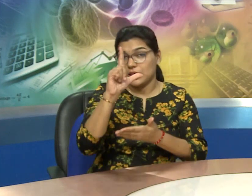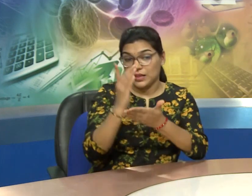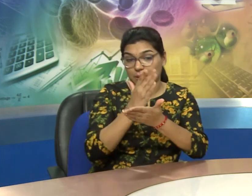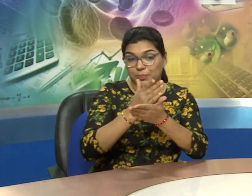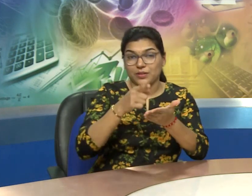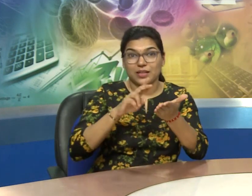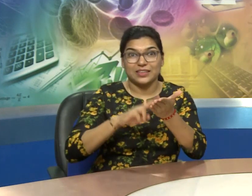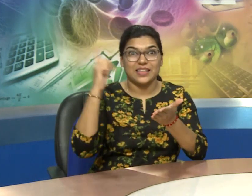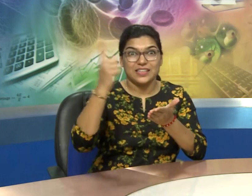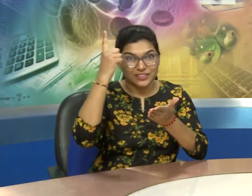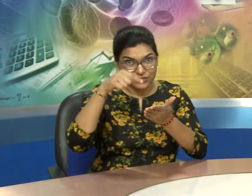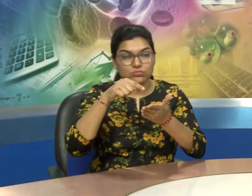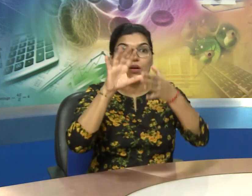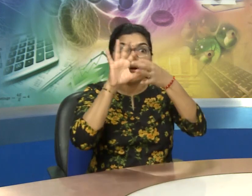The National Library